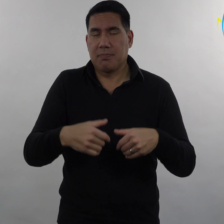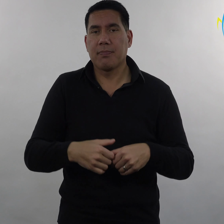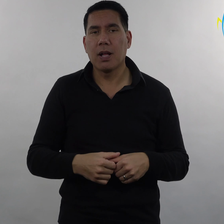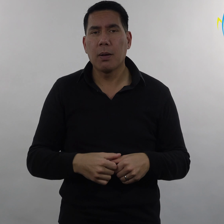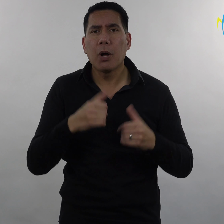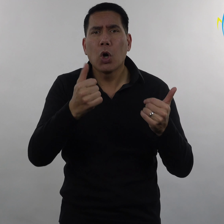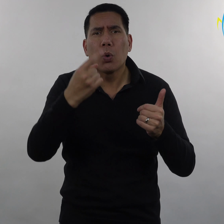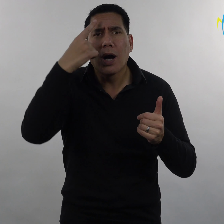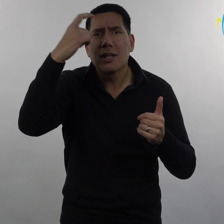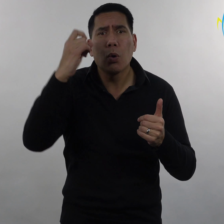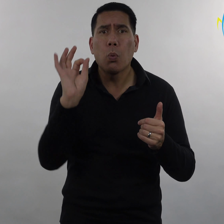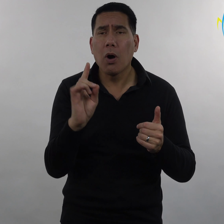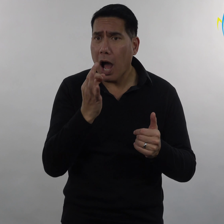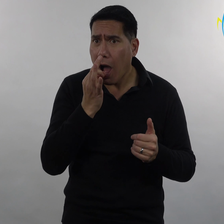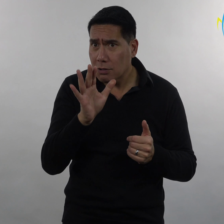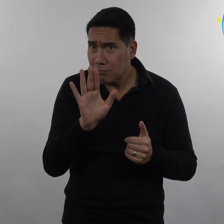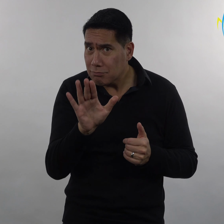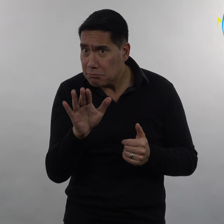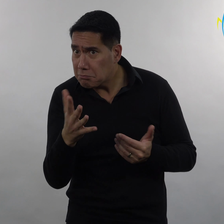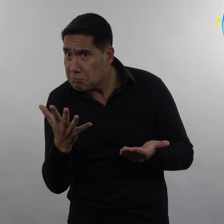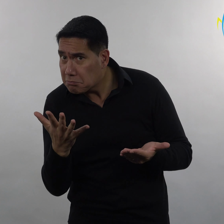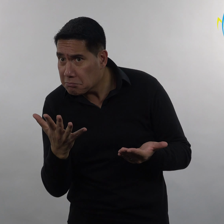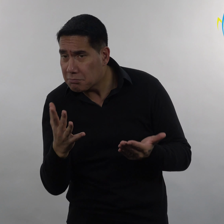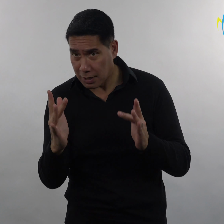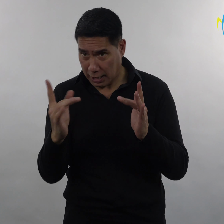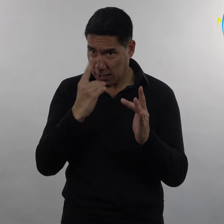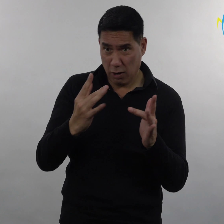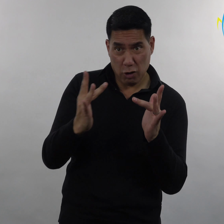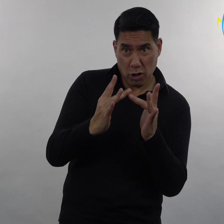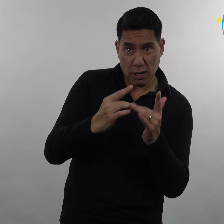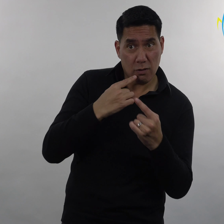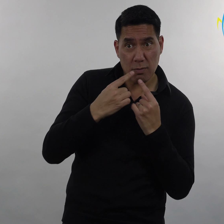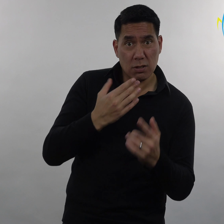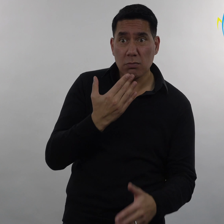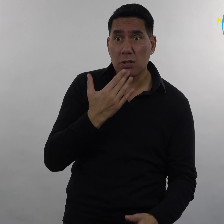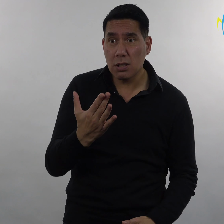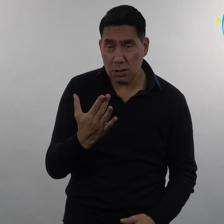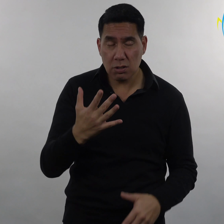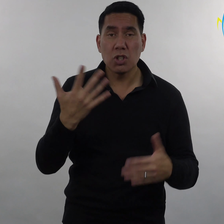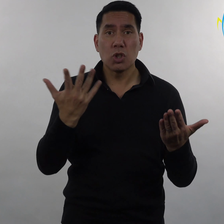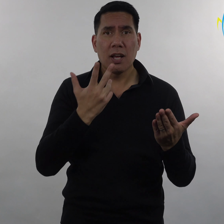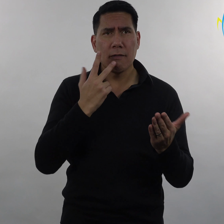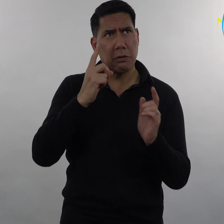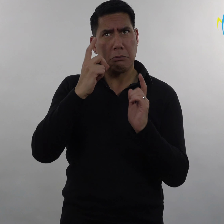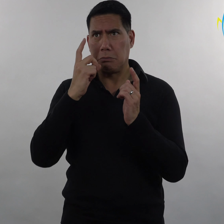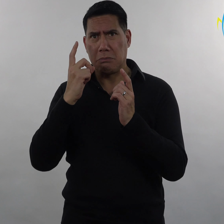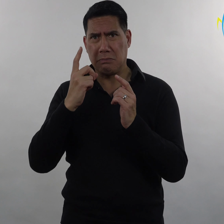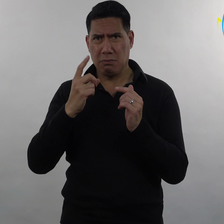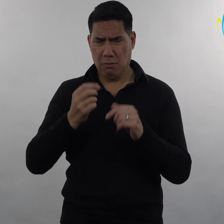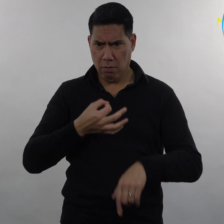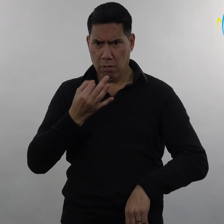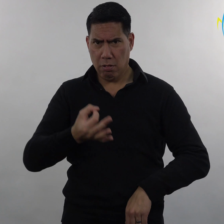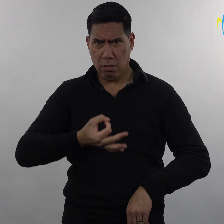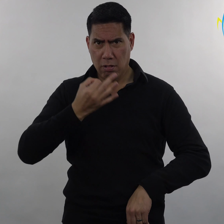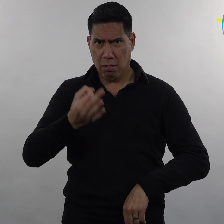It's a good idea to ask for your NDIS planner's contact details and if you are concerned about how long it is taking for the